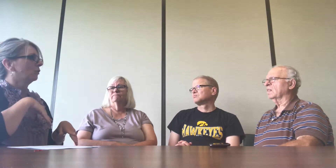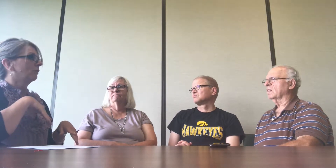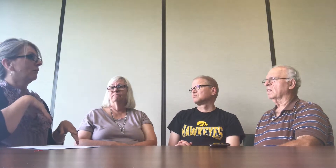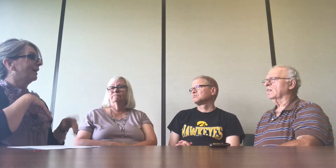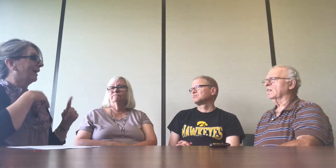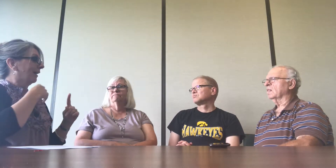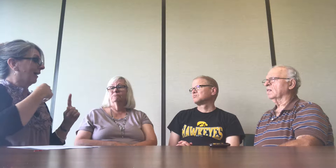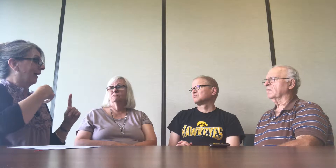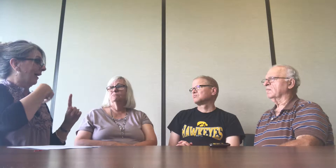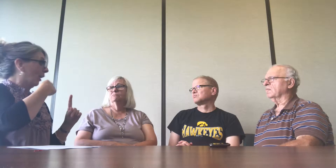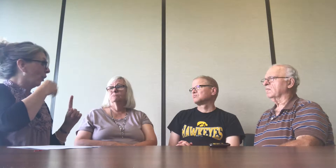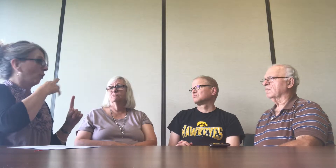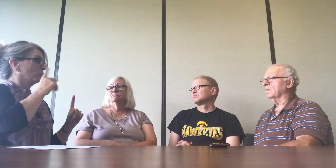behavior.